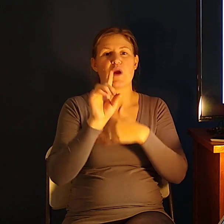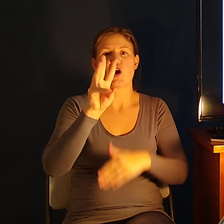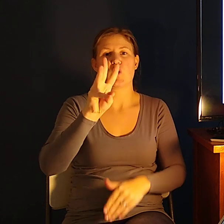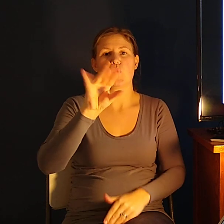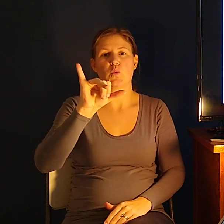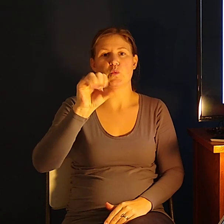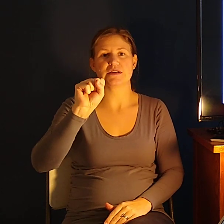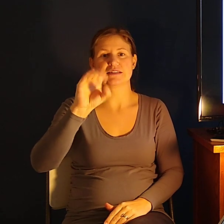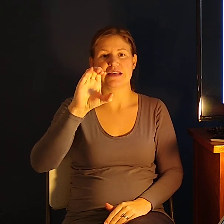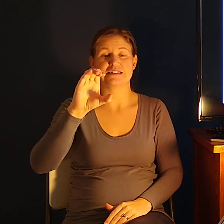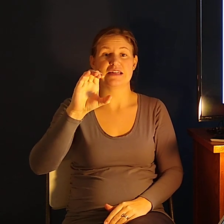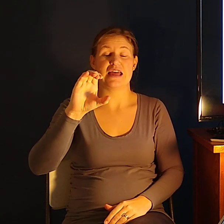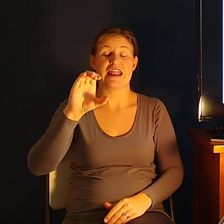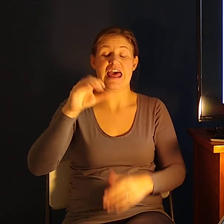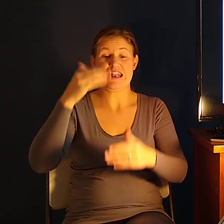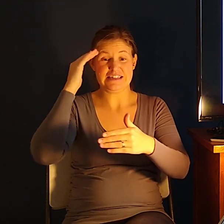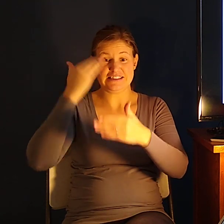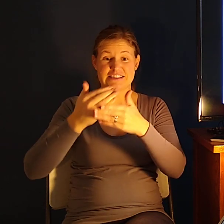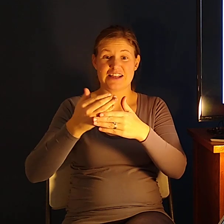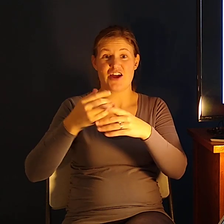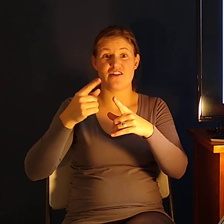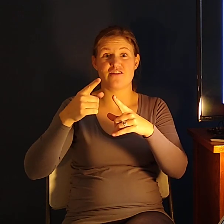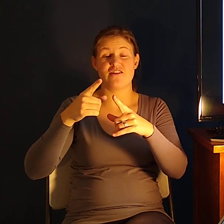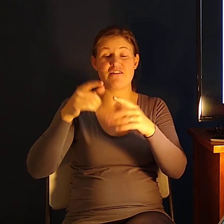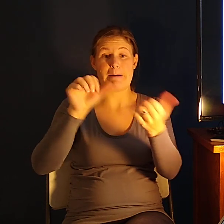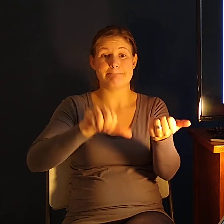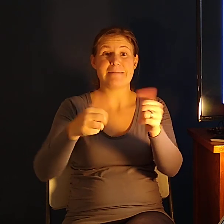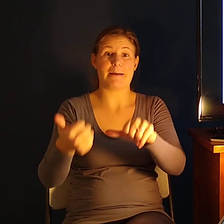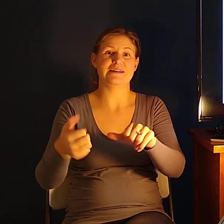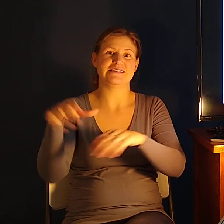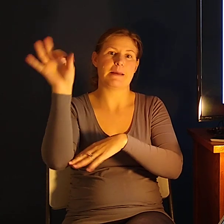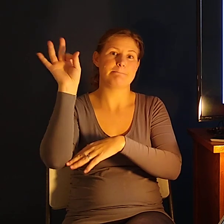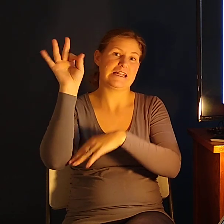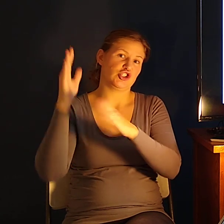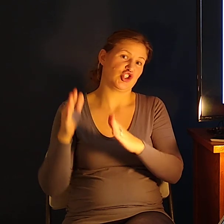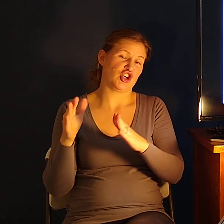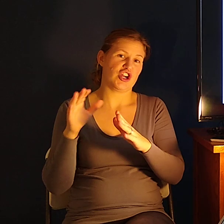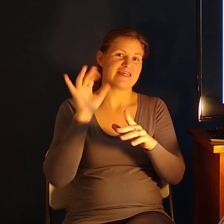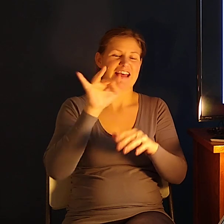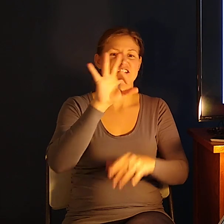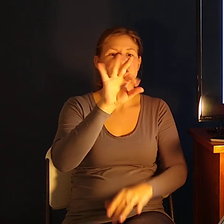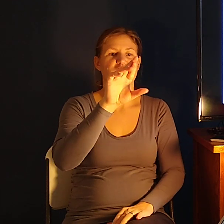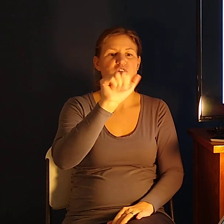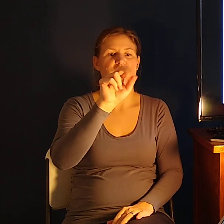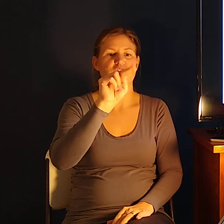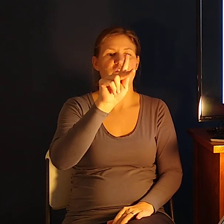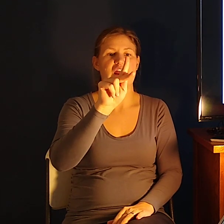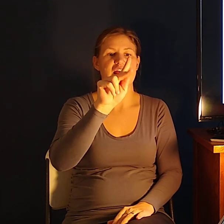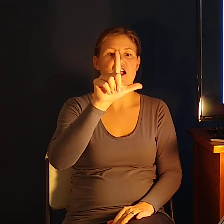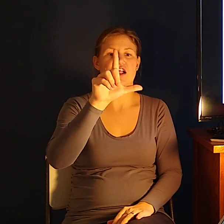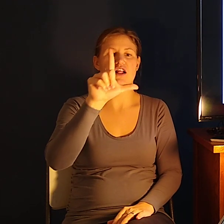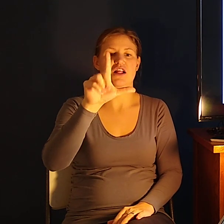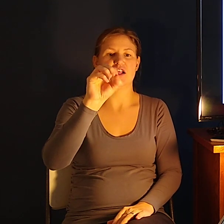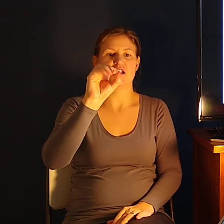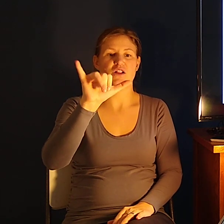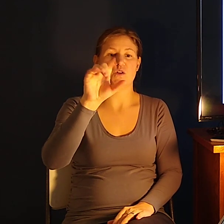the son of a Baptist minister, and that is Frank Lloyd Wright. And we're going to spend just a little bit more time